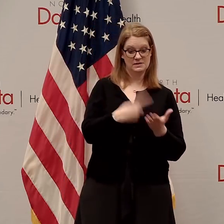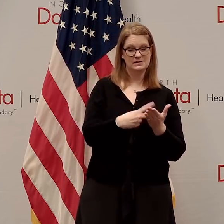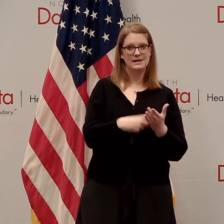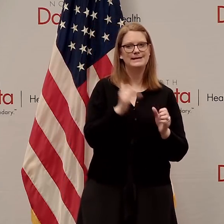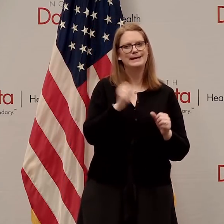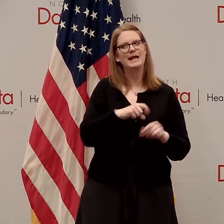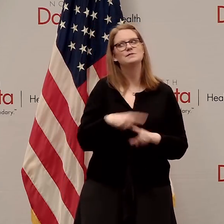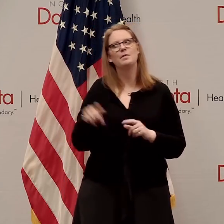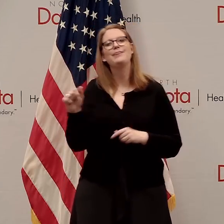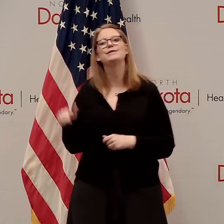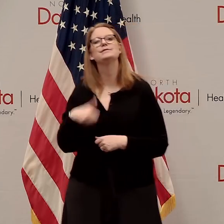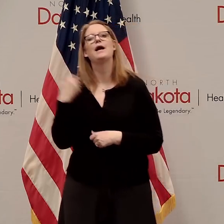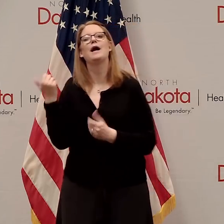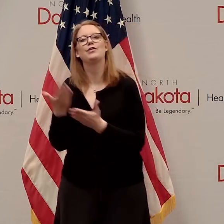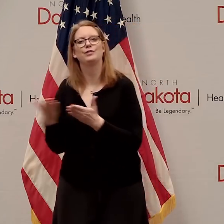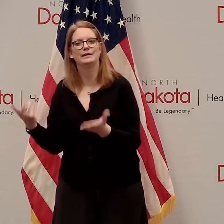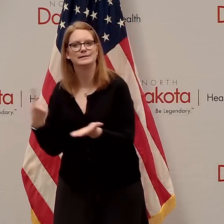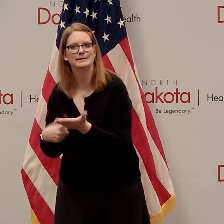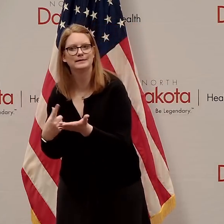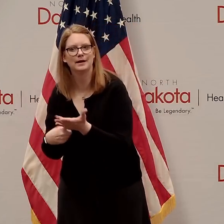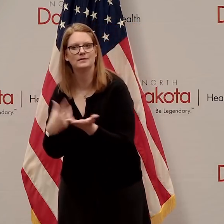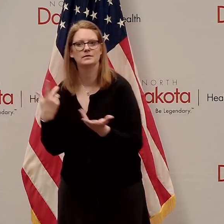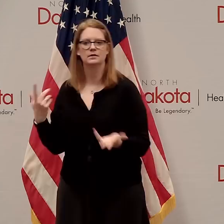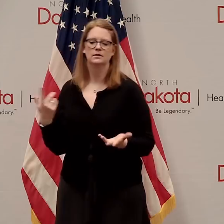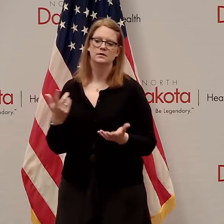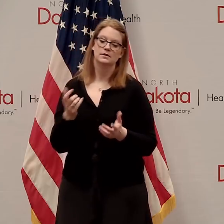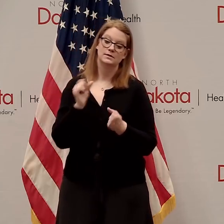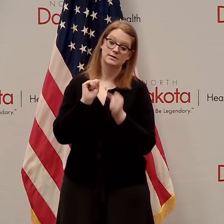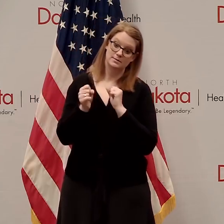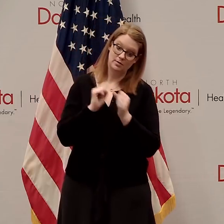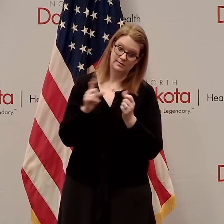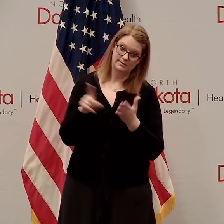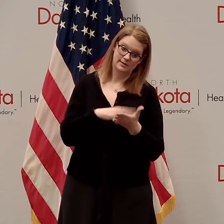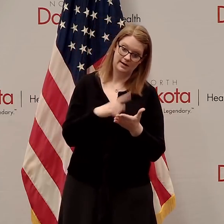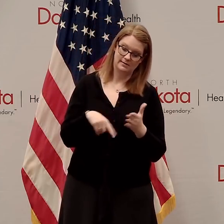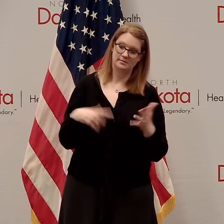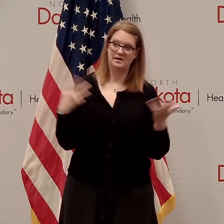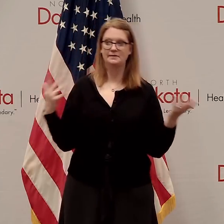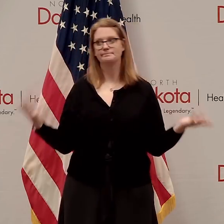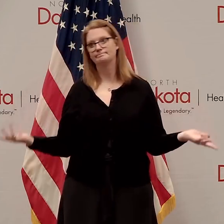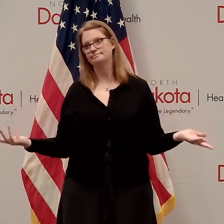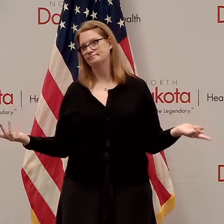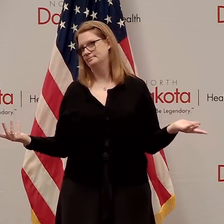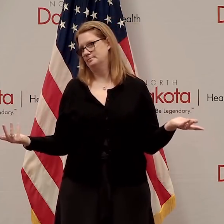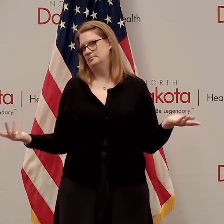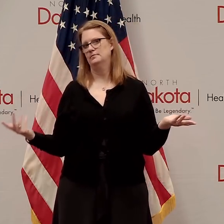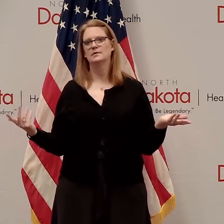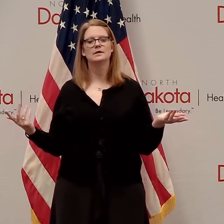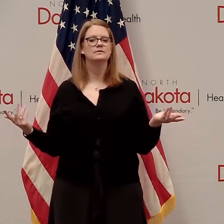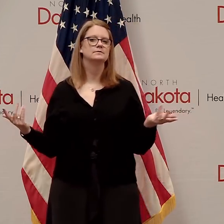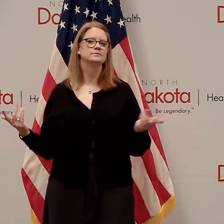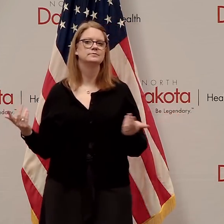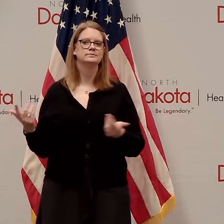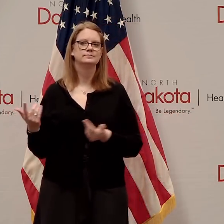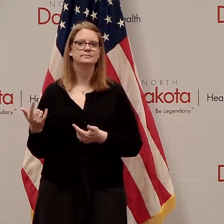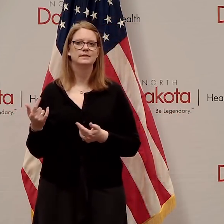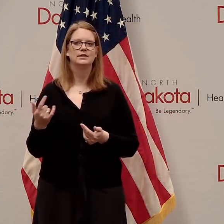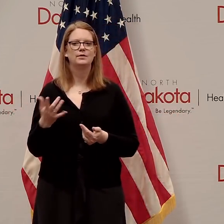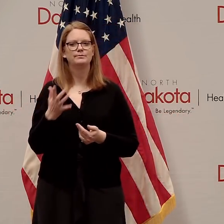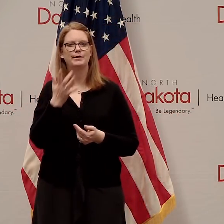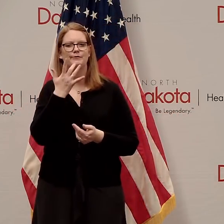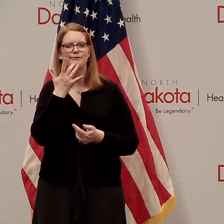are other things to talk about, and maybe we don't have sports to talk about, but you can talk about your favorite victories.